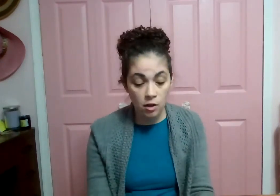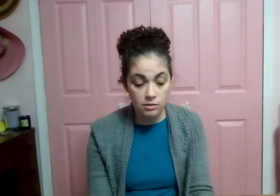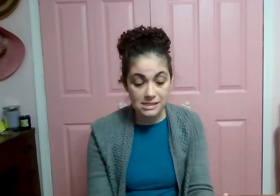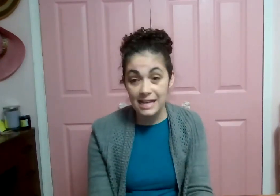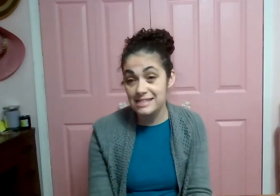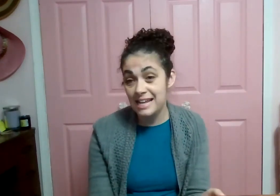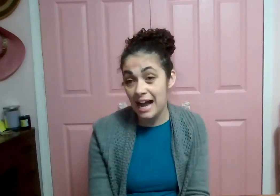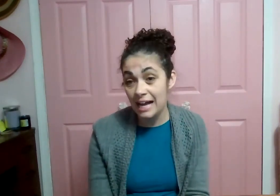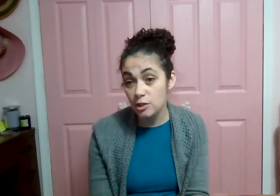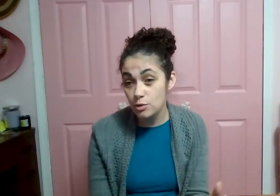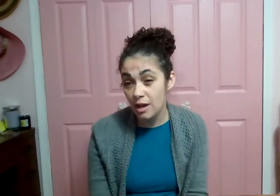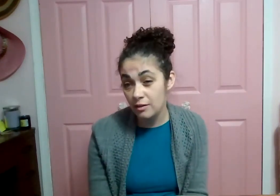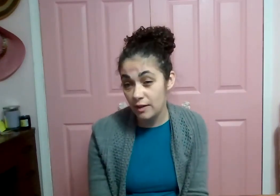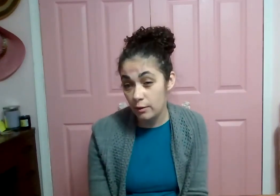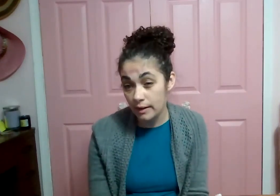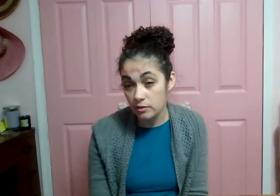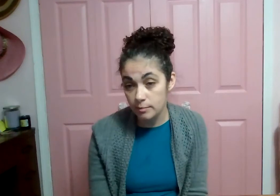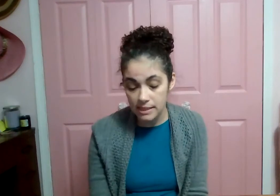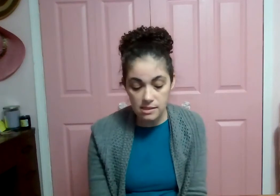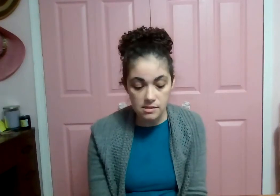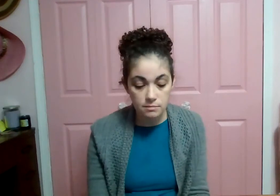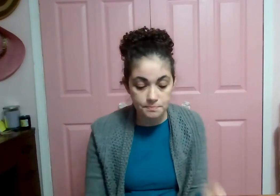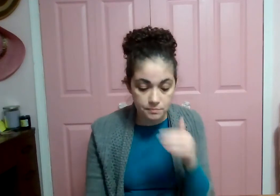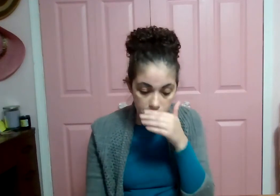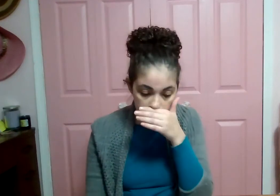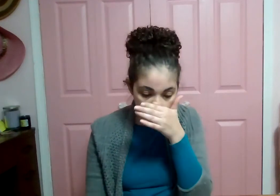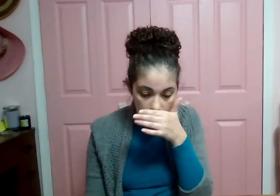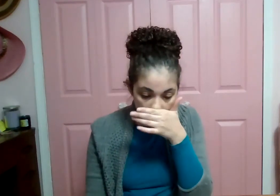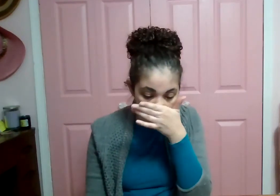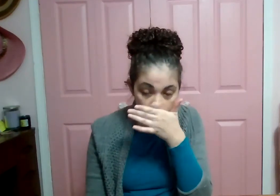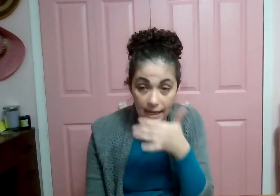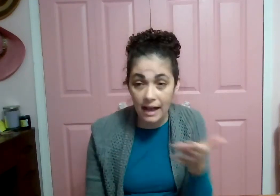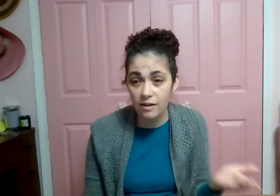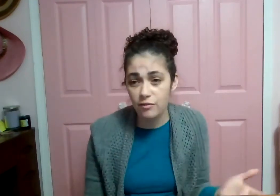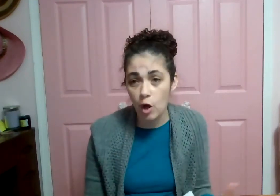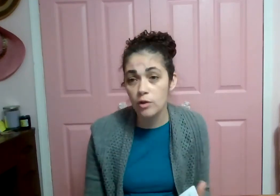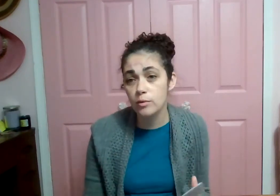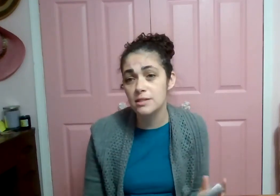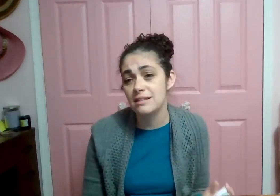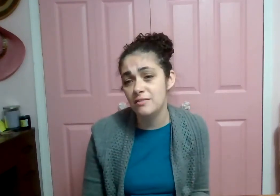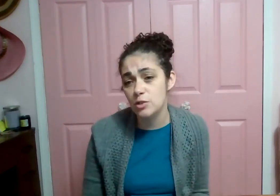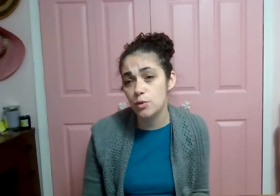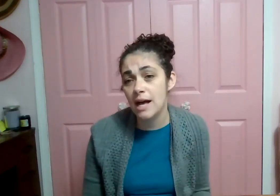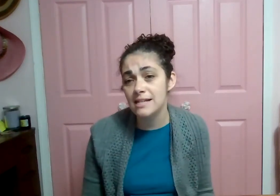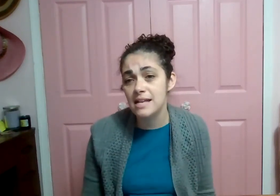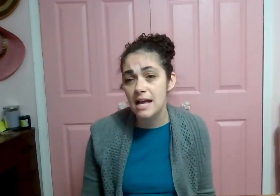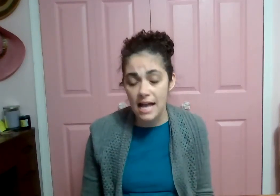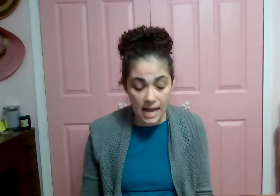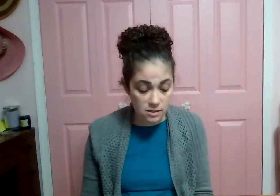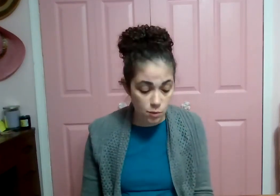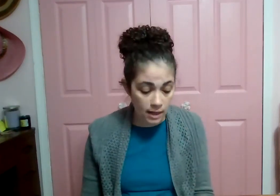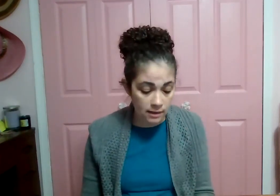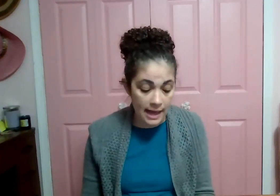ASL sites that I use on a very regular basis. They have all the words individualized as well